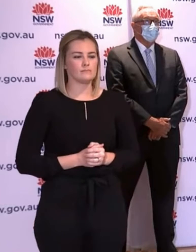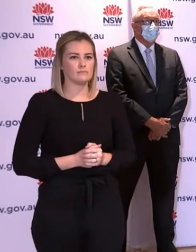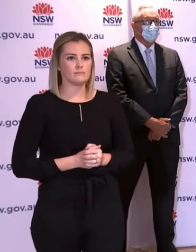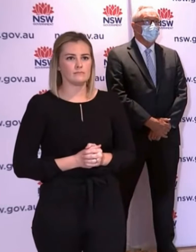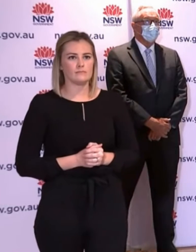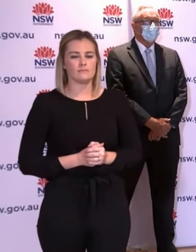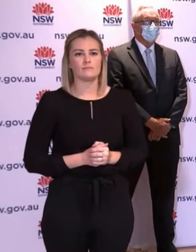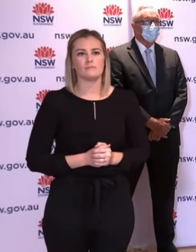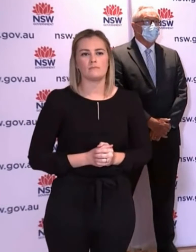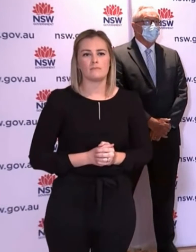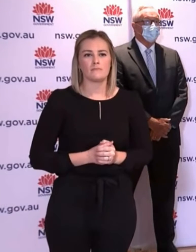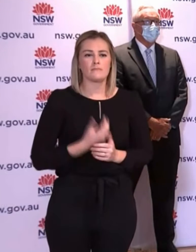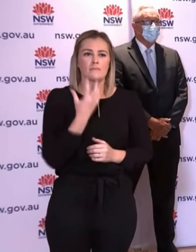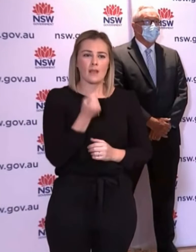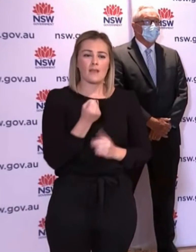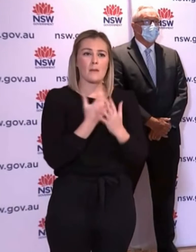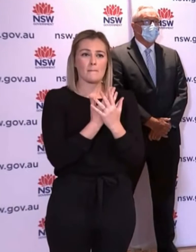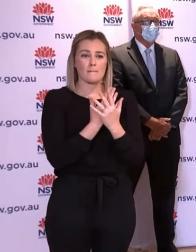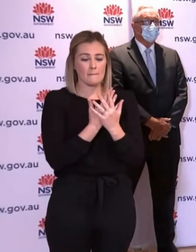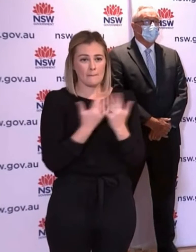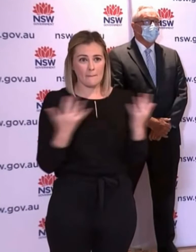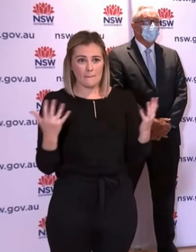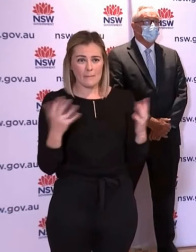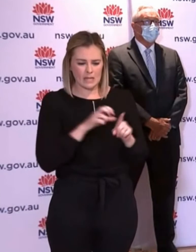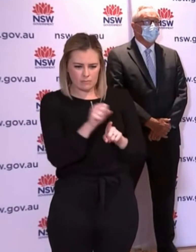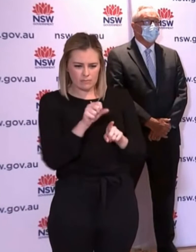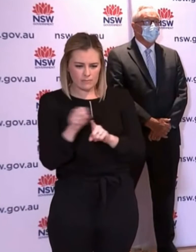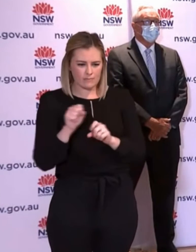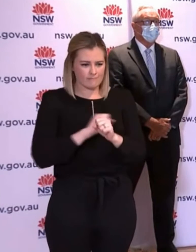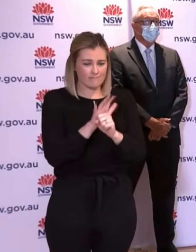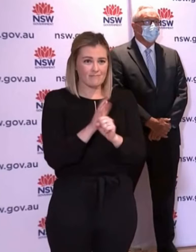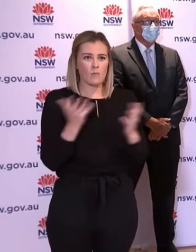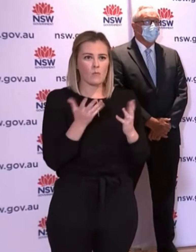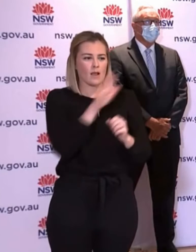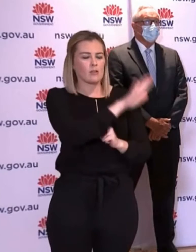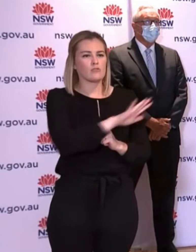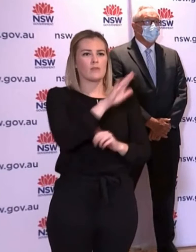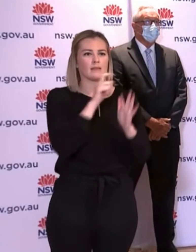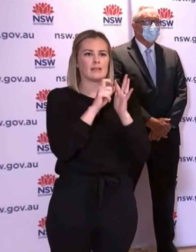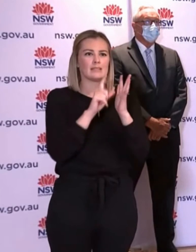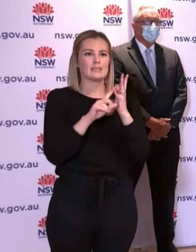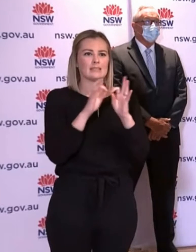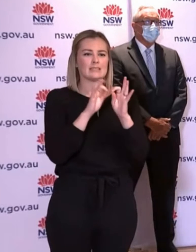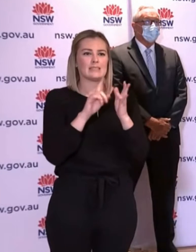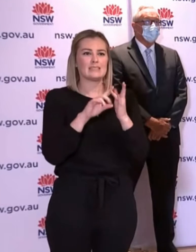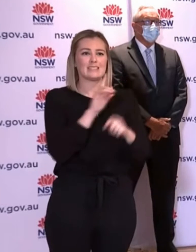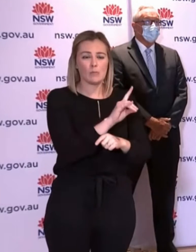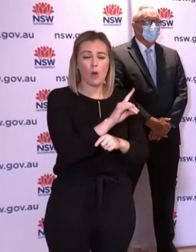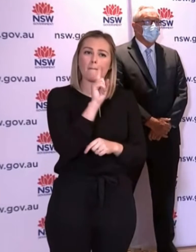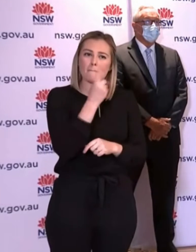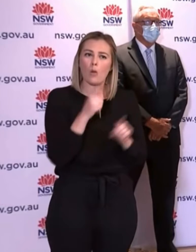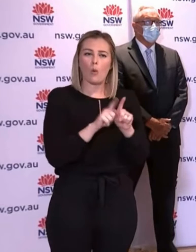The majority of cases continue to be in the area of Dubbo and surrounds, although we are also seeing cases in